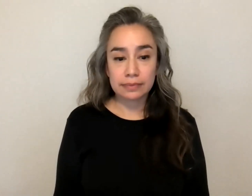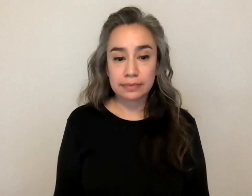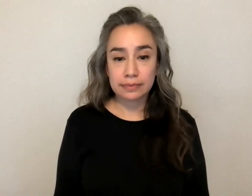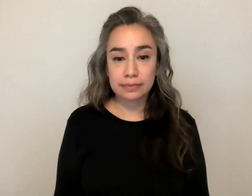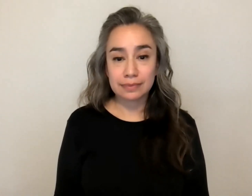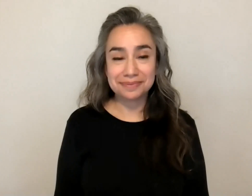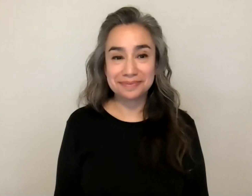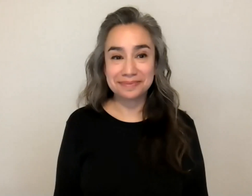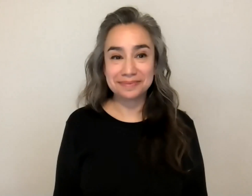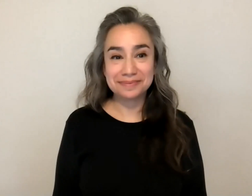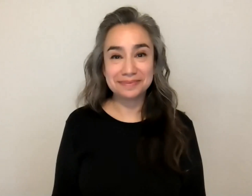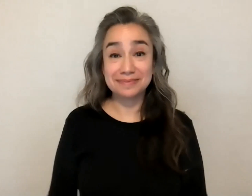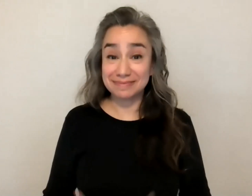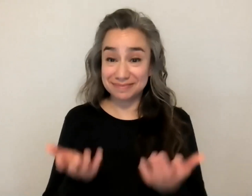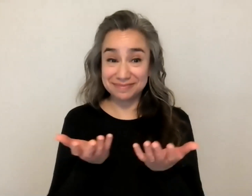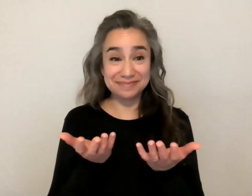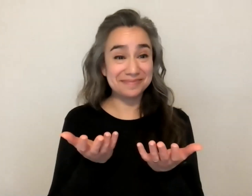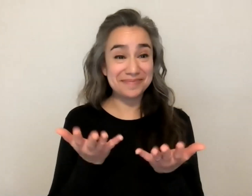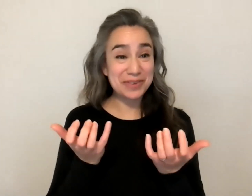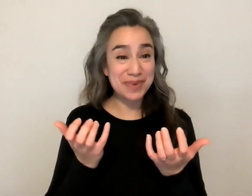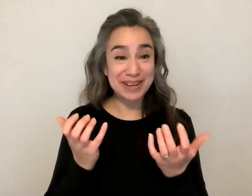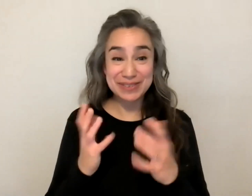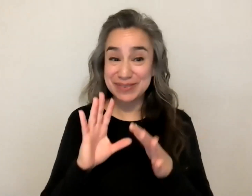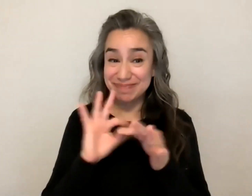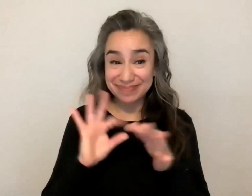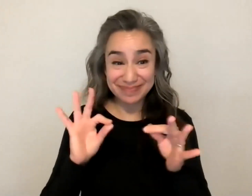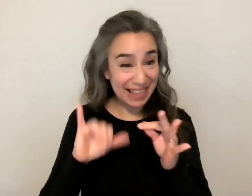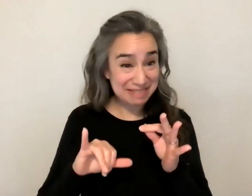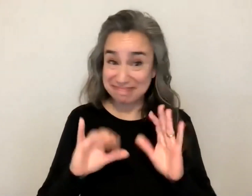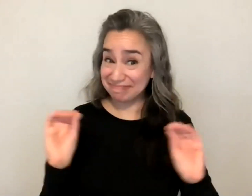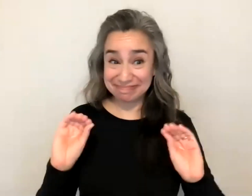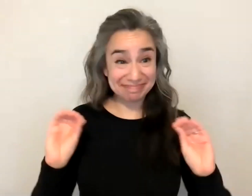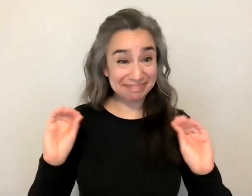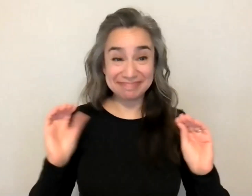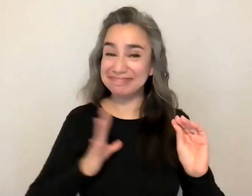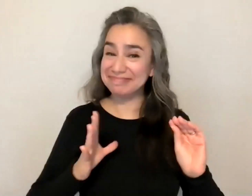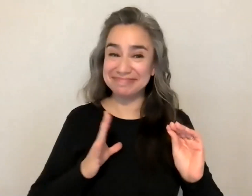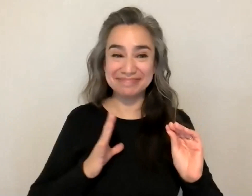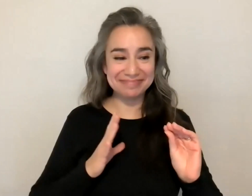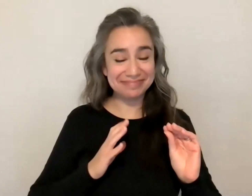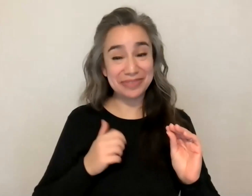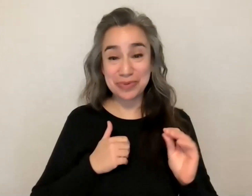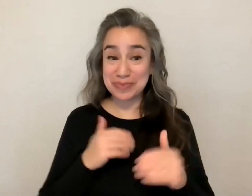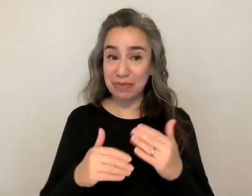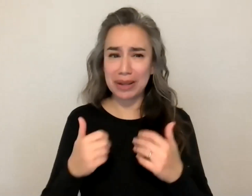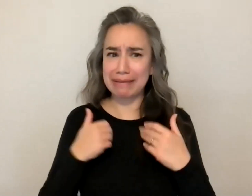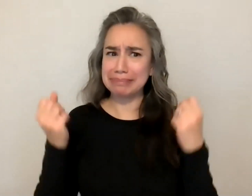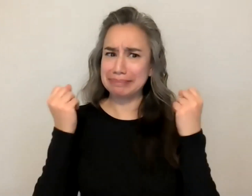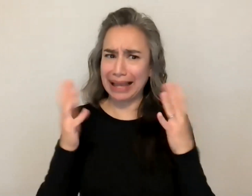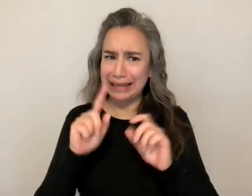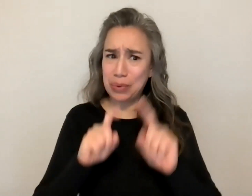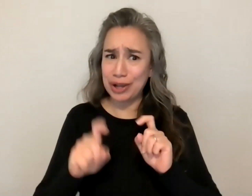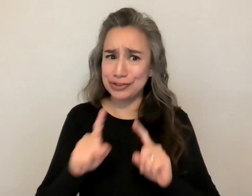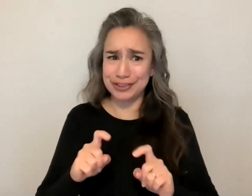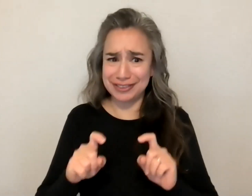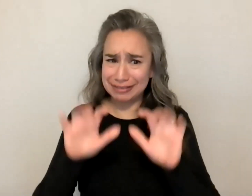And if anyone wants to take that one on, that's great. And if you don't, then we'll go to moving forward. And we've got lots of questions here